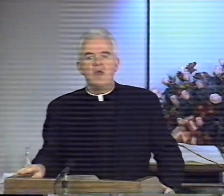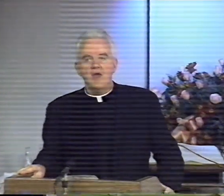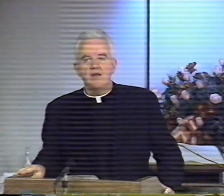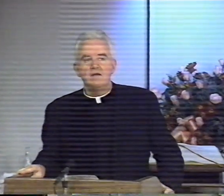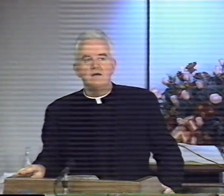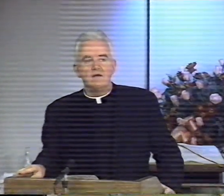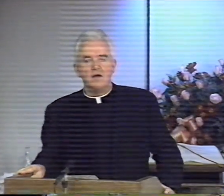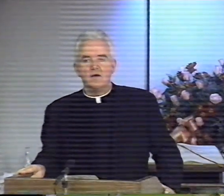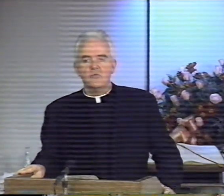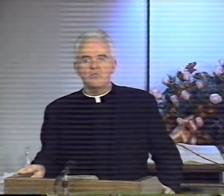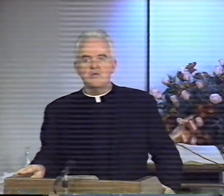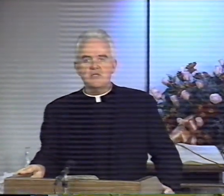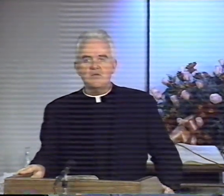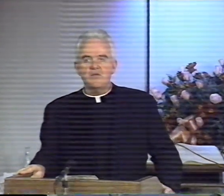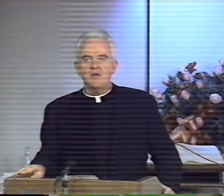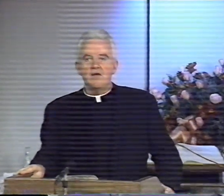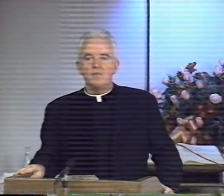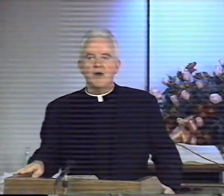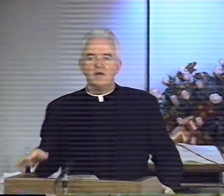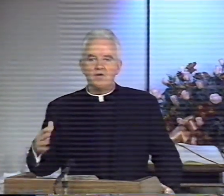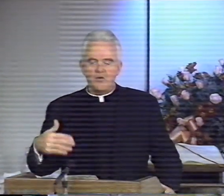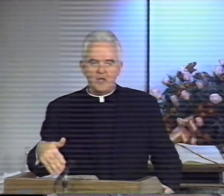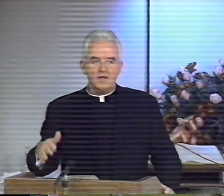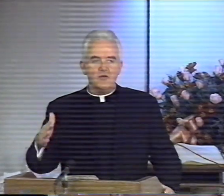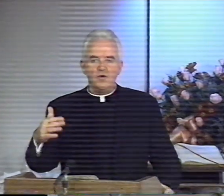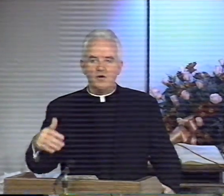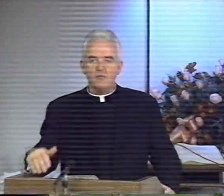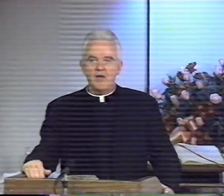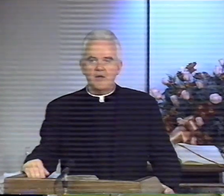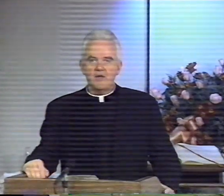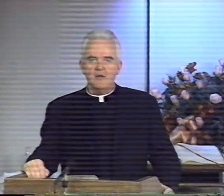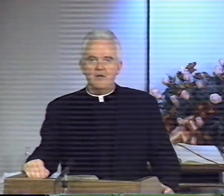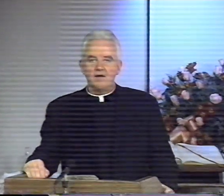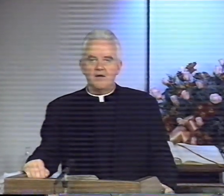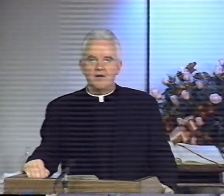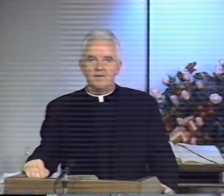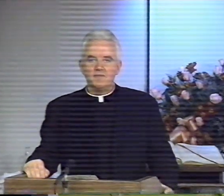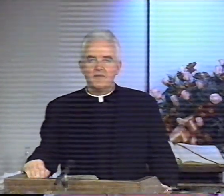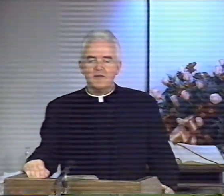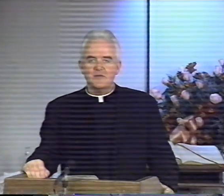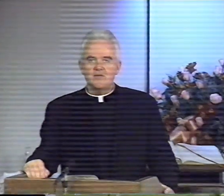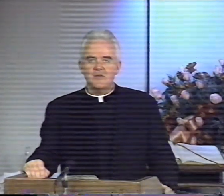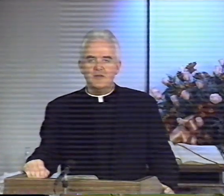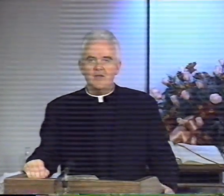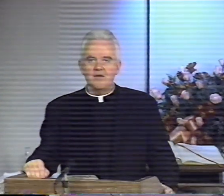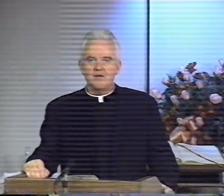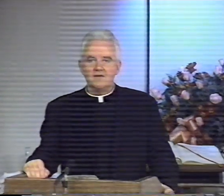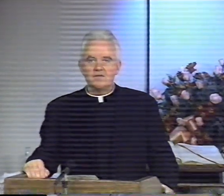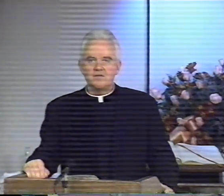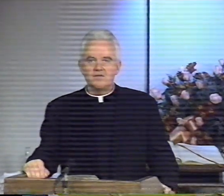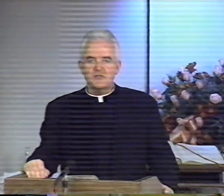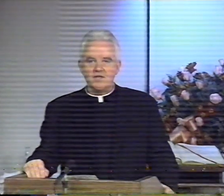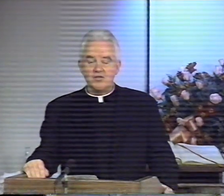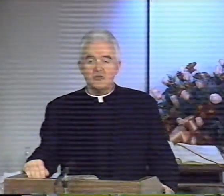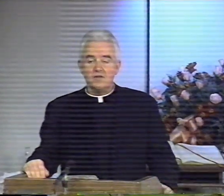can receive it by calling or writing the station